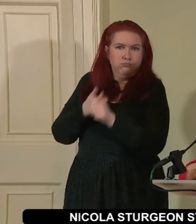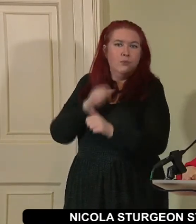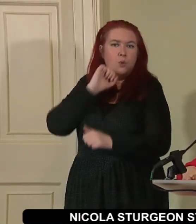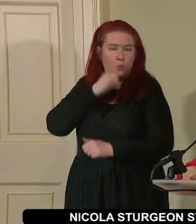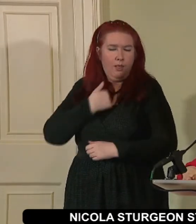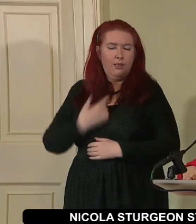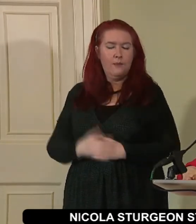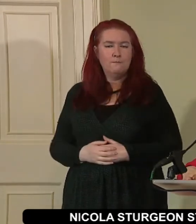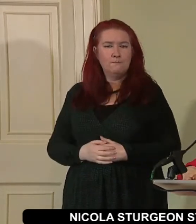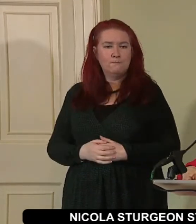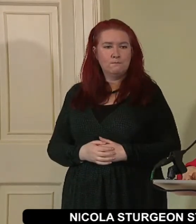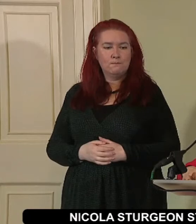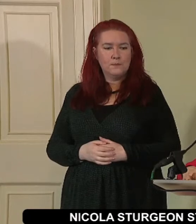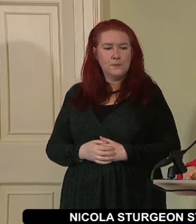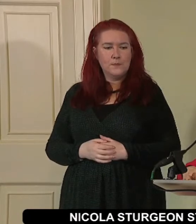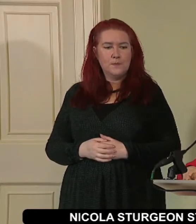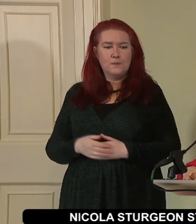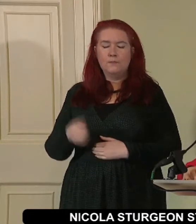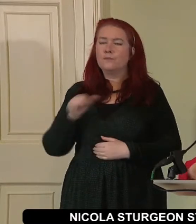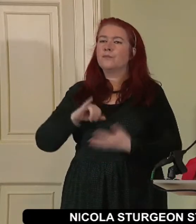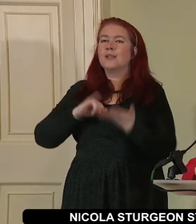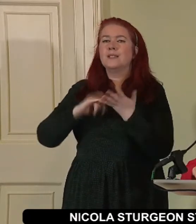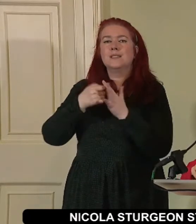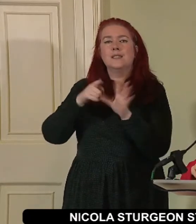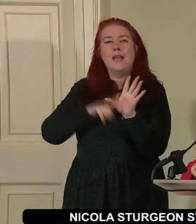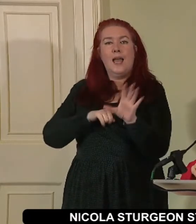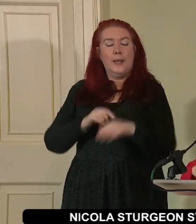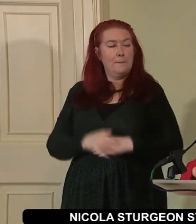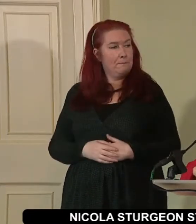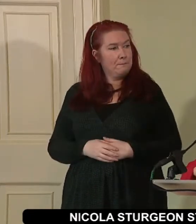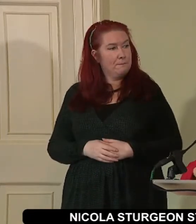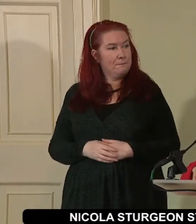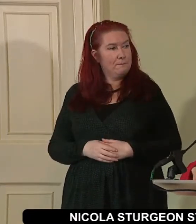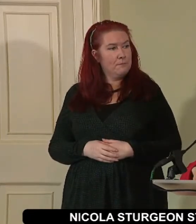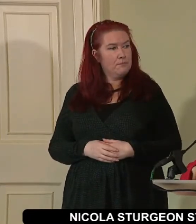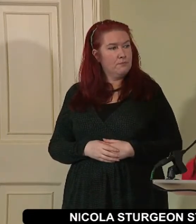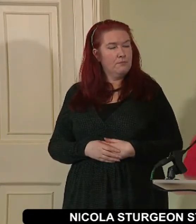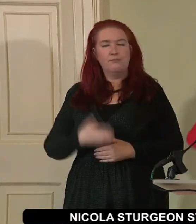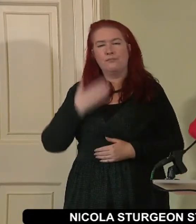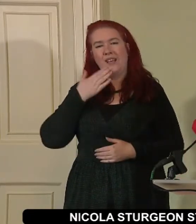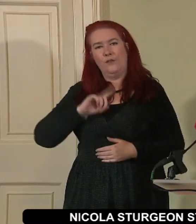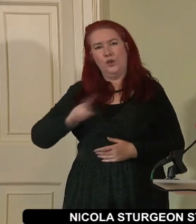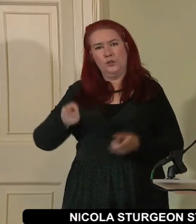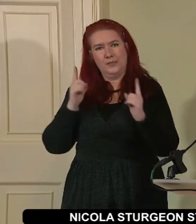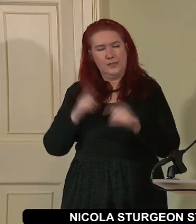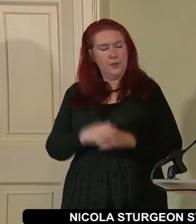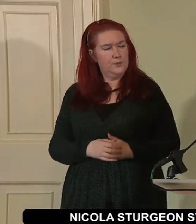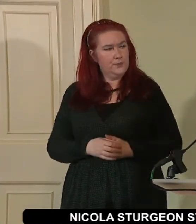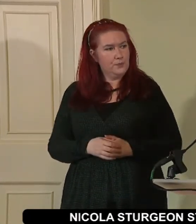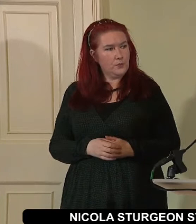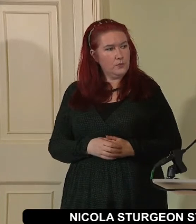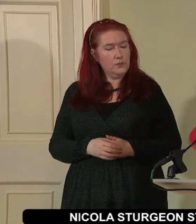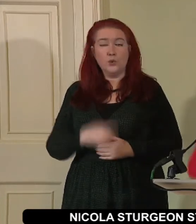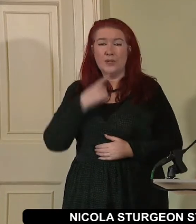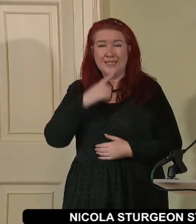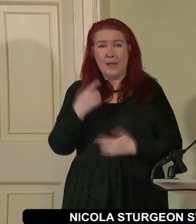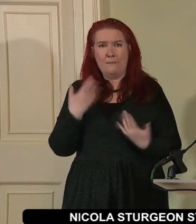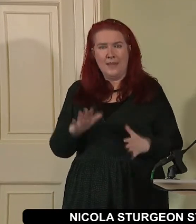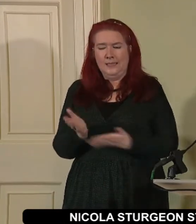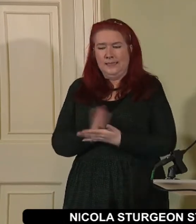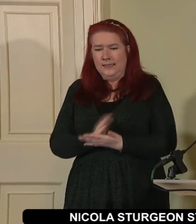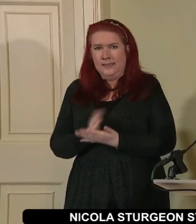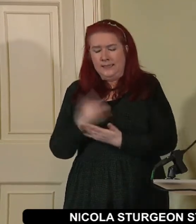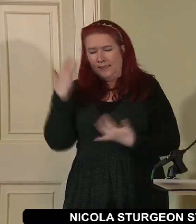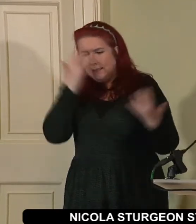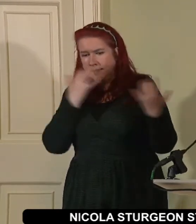way. Conor Gillis from Sky. Thanks, First Minister. You say that you've been wrestling with this